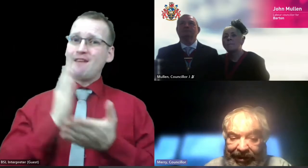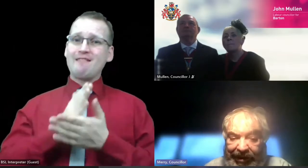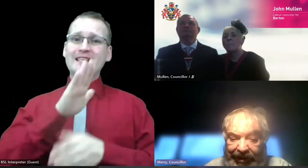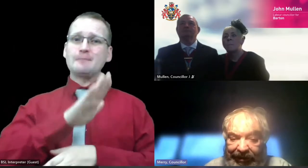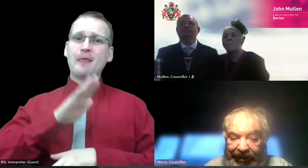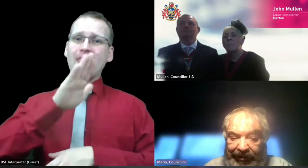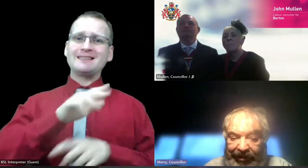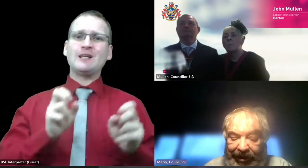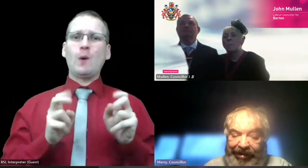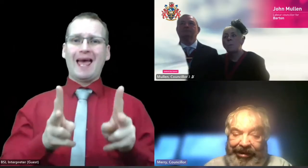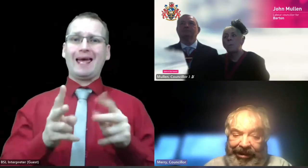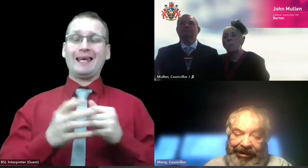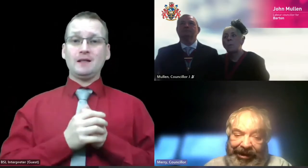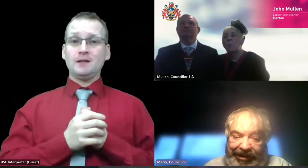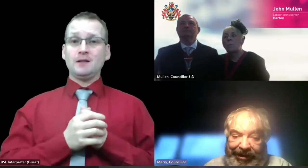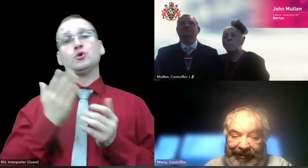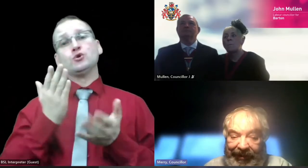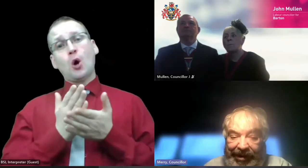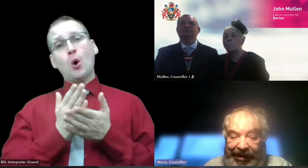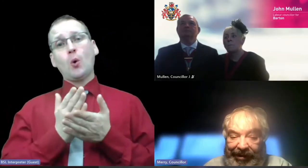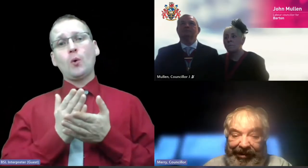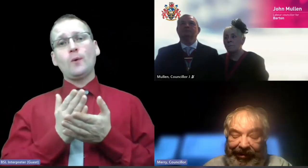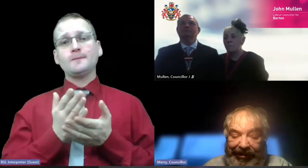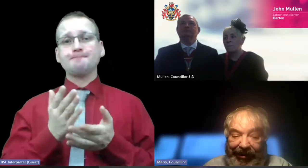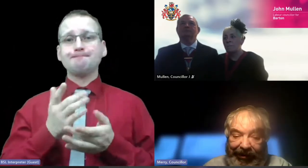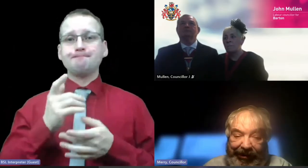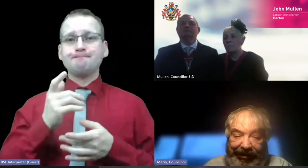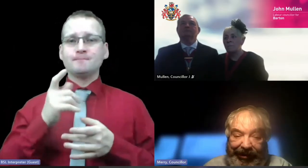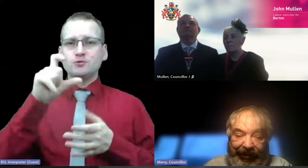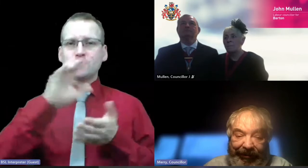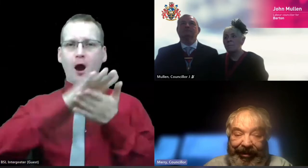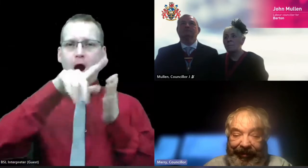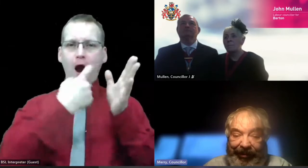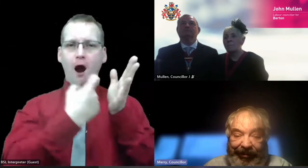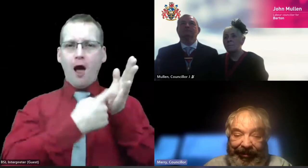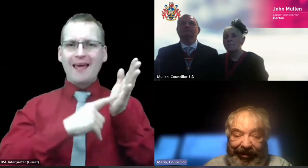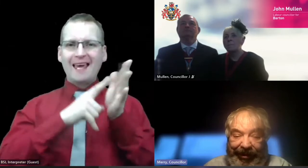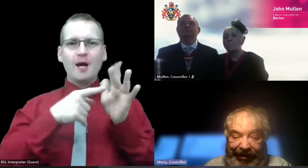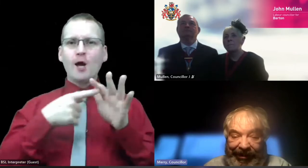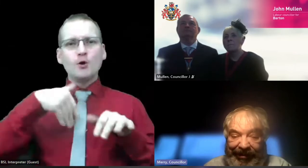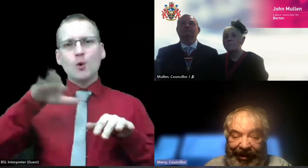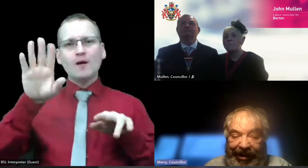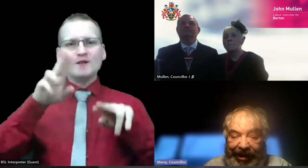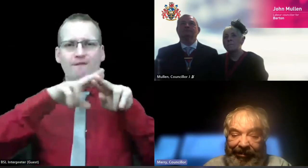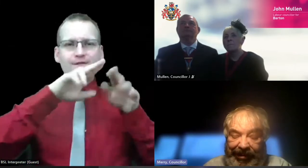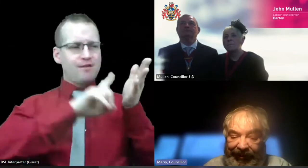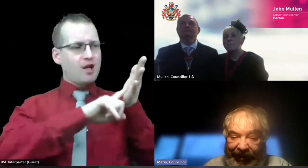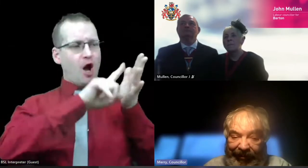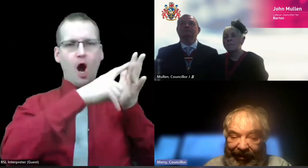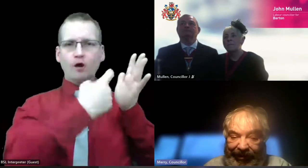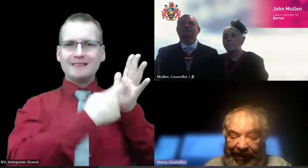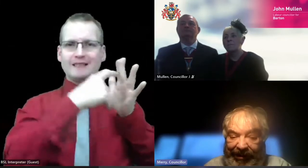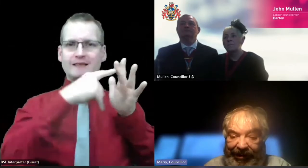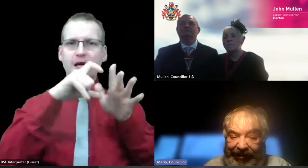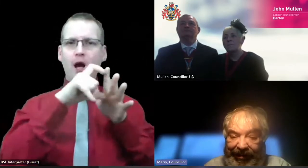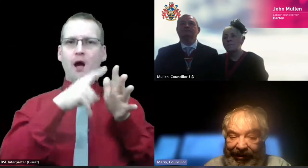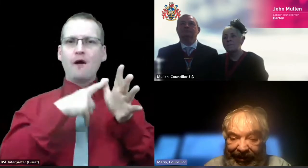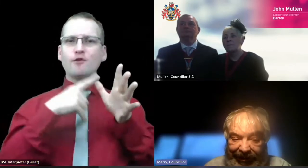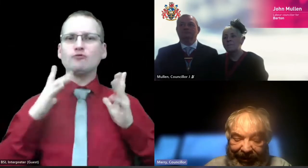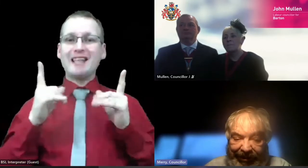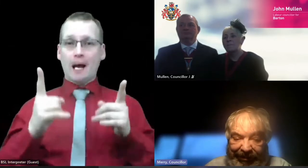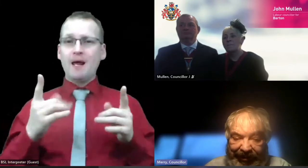way. So, Charlie, you're not going to Florida for your retirement. I'm looking forward to spending